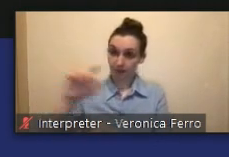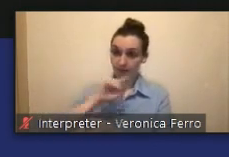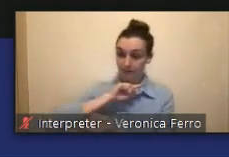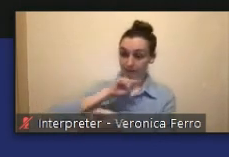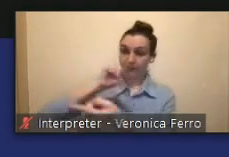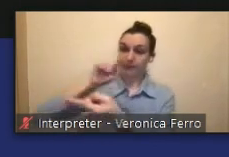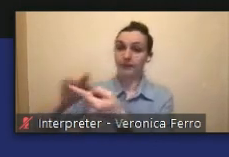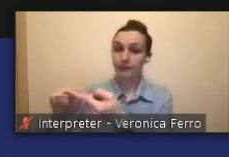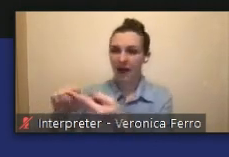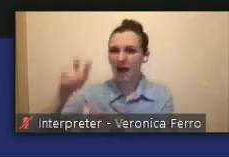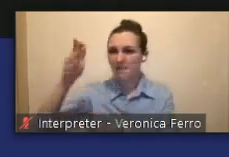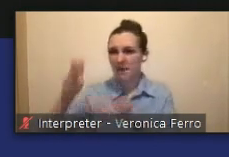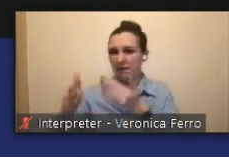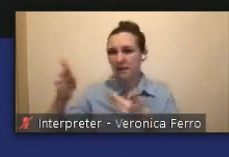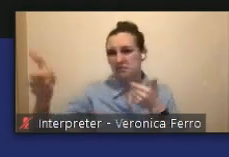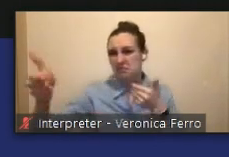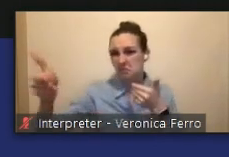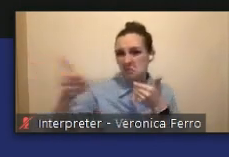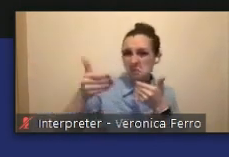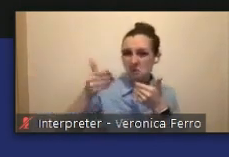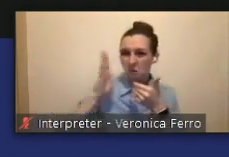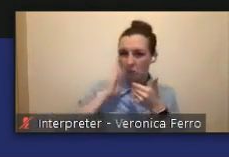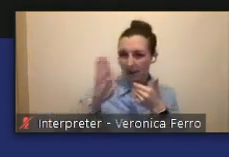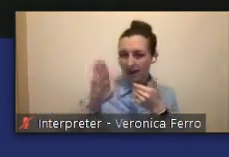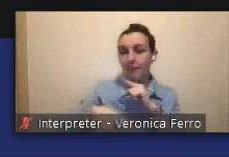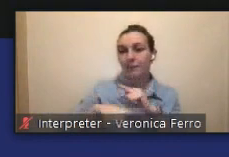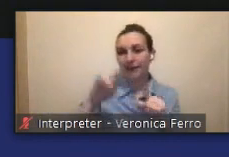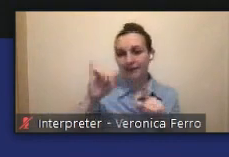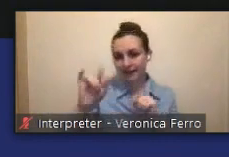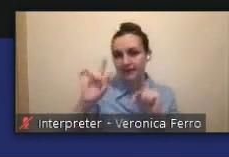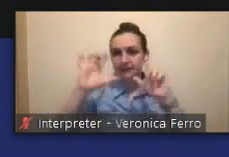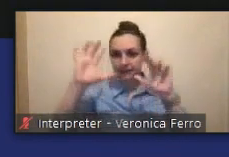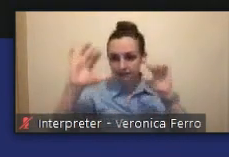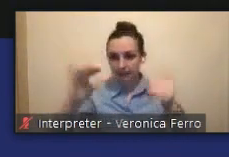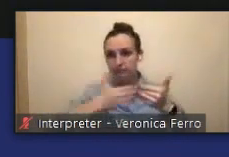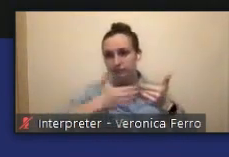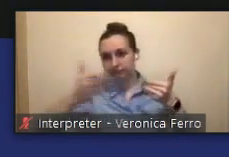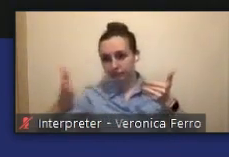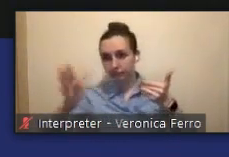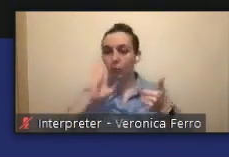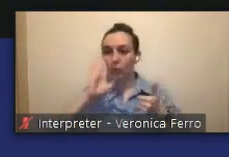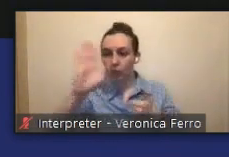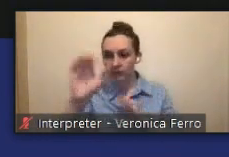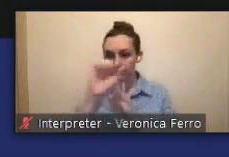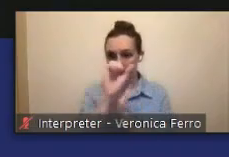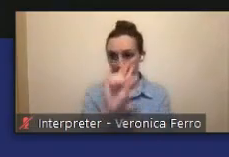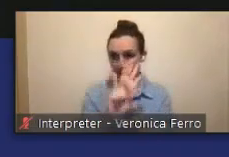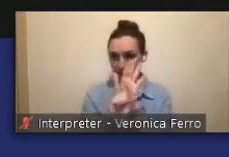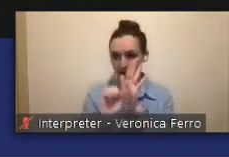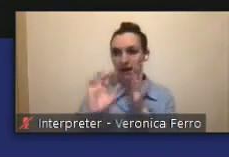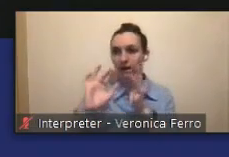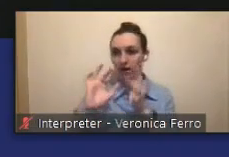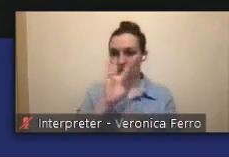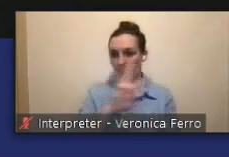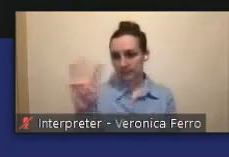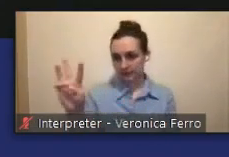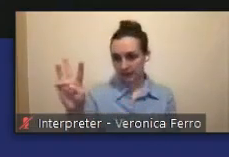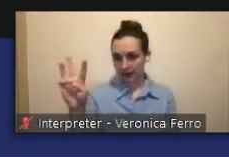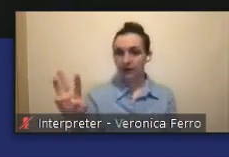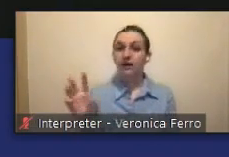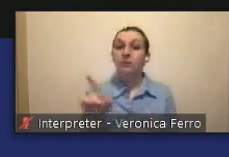time frame, but that's the time frame we have expected right now during this. All state websites, including CDPHE's main site